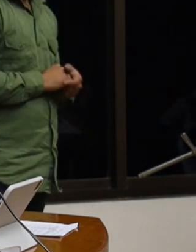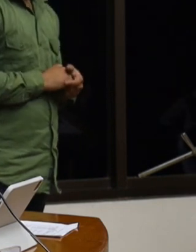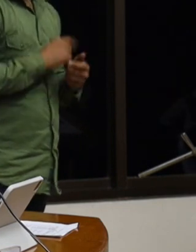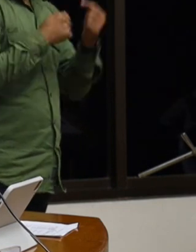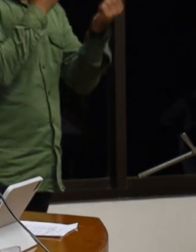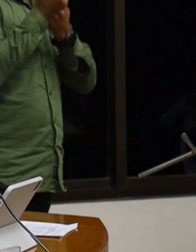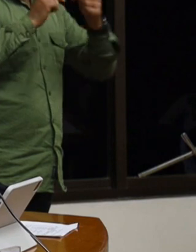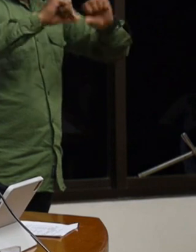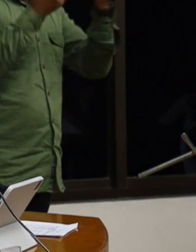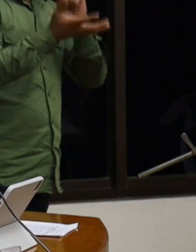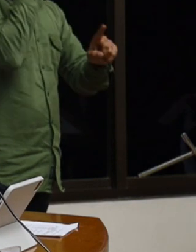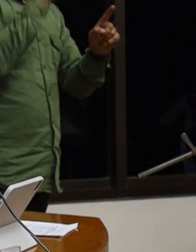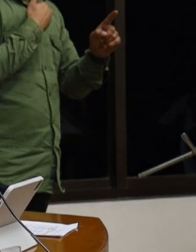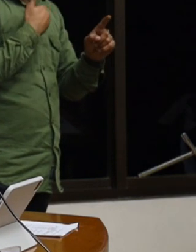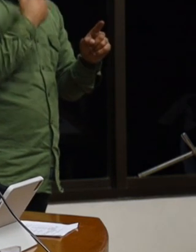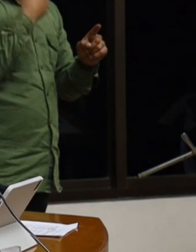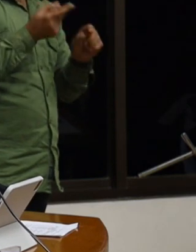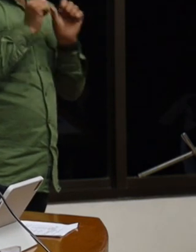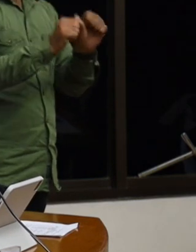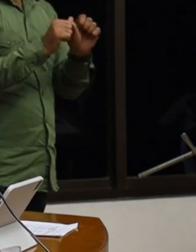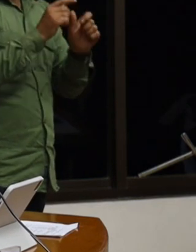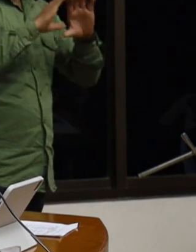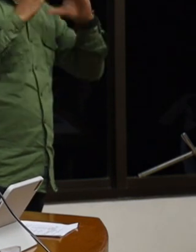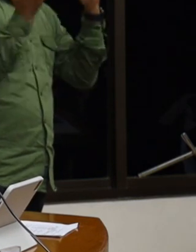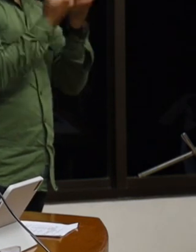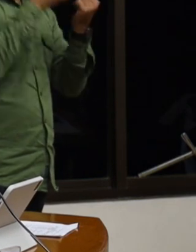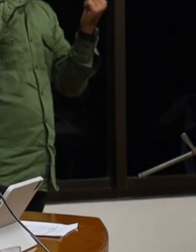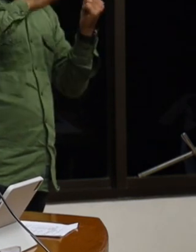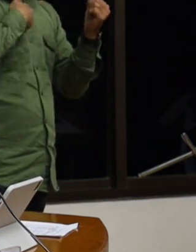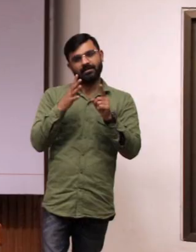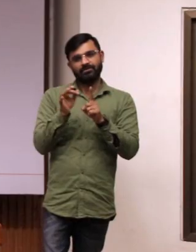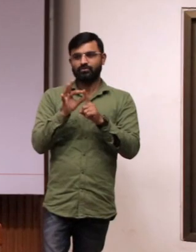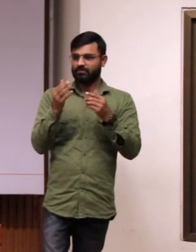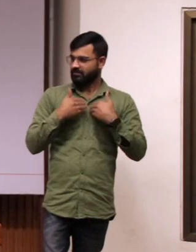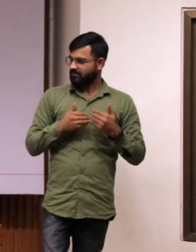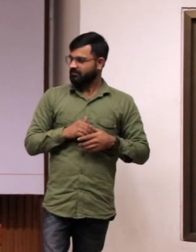election. I get majority in parliament.